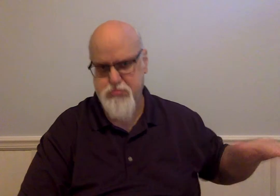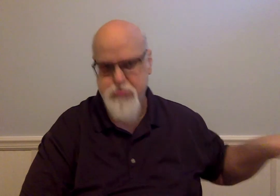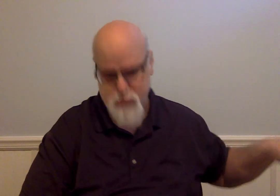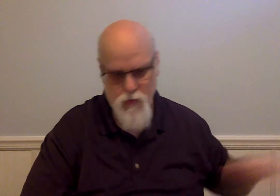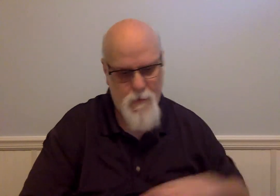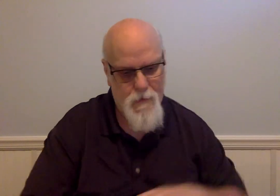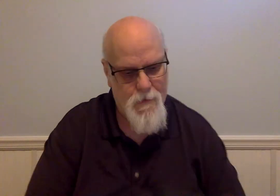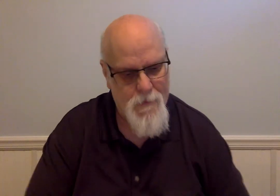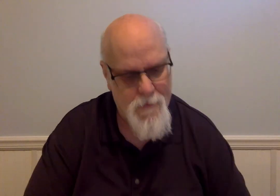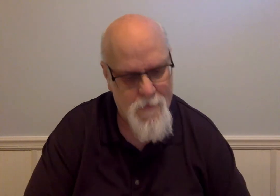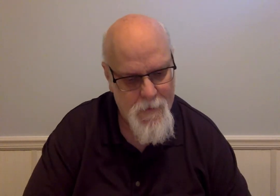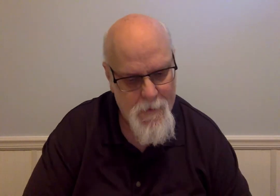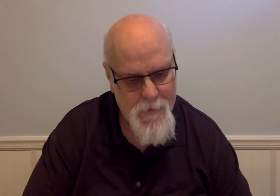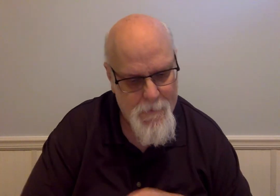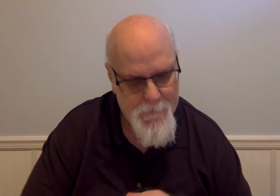Or they have many children.